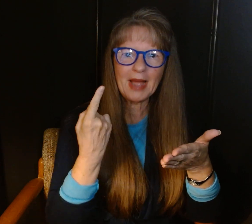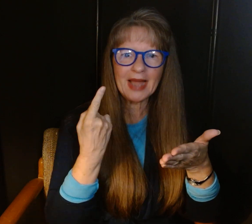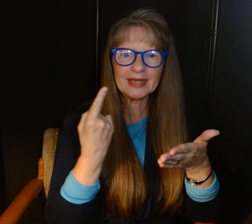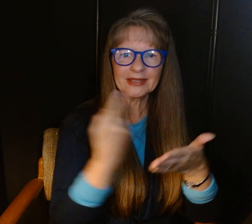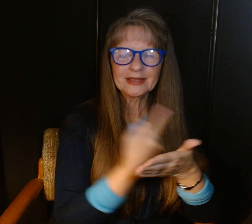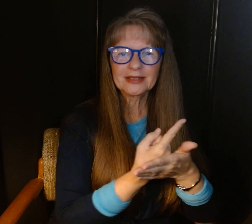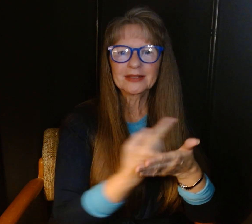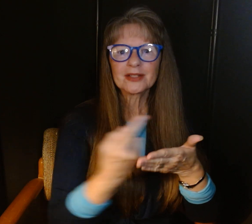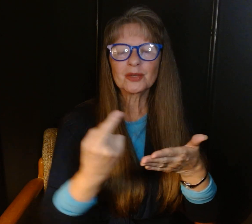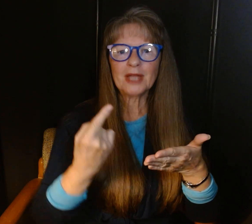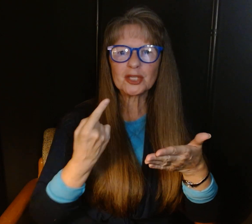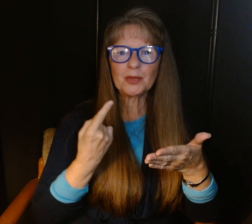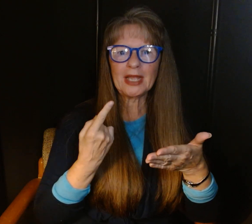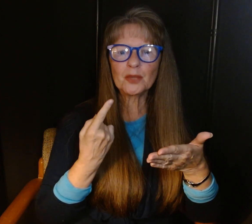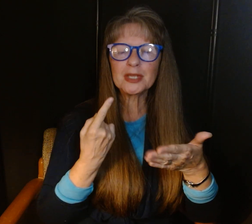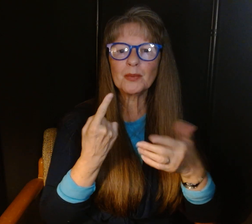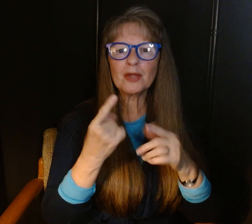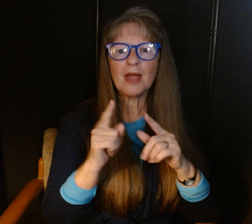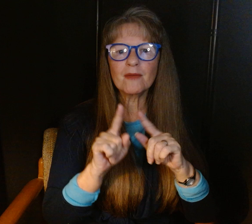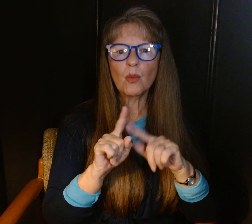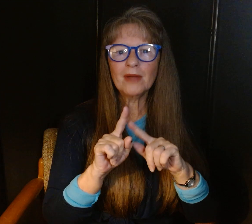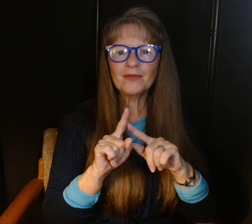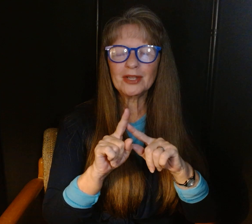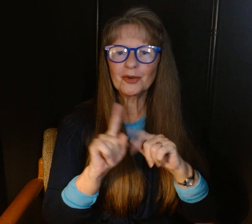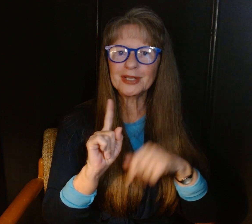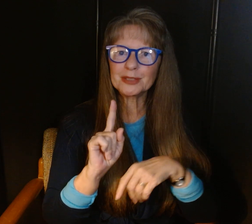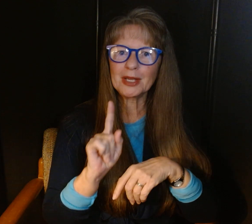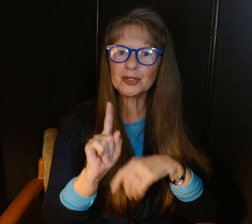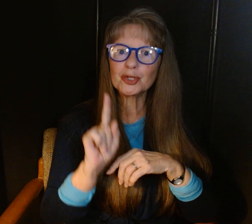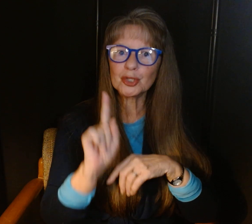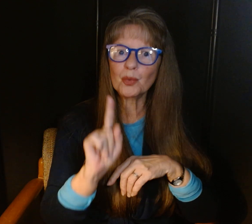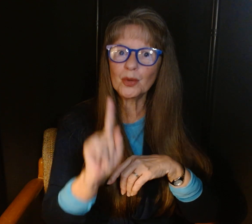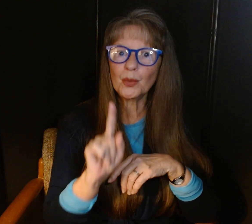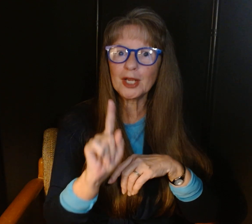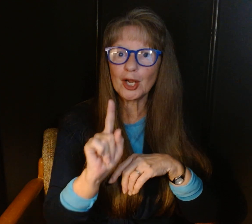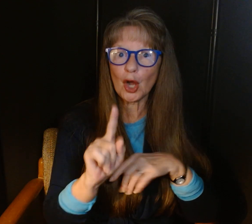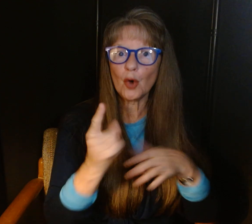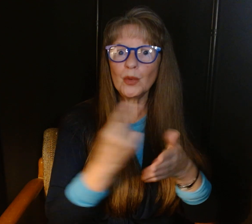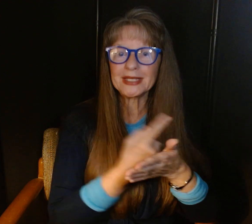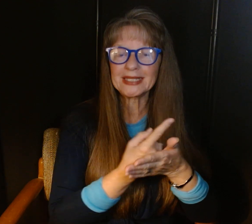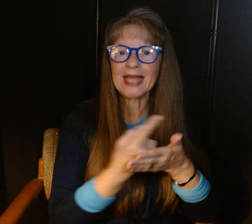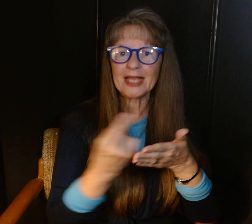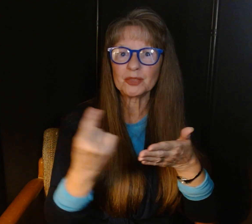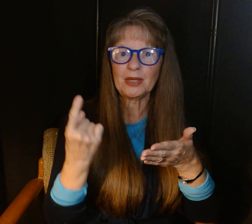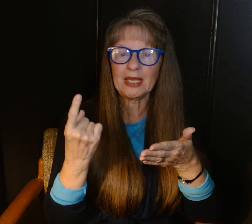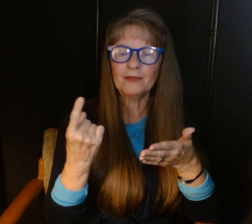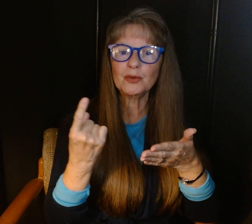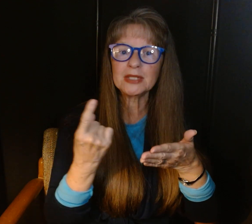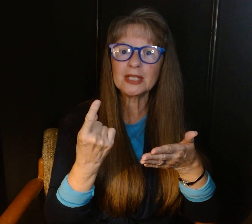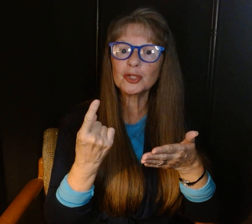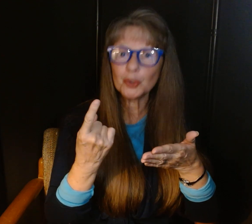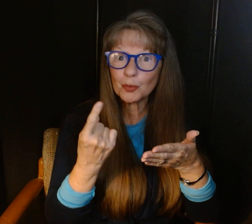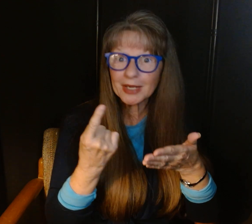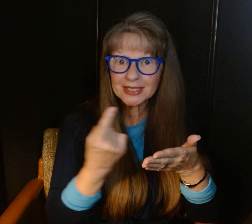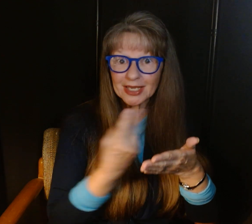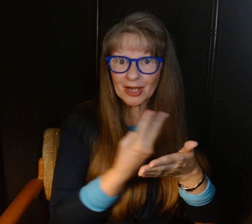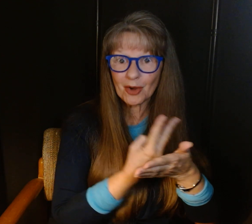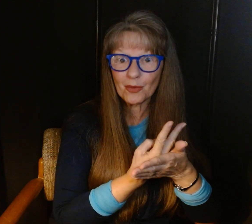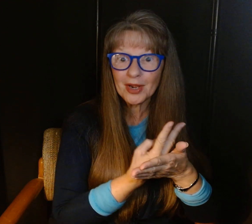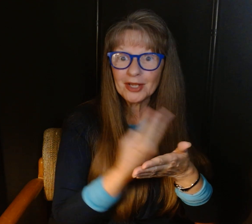back. So last week. And the reason why you have one finger is because it's just 1 week ago. It's last week. If you said 2 weeks ago, you